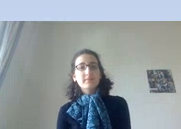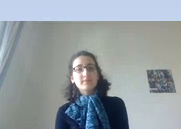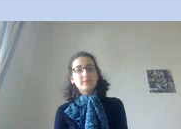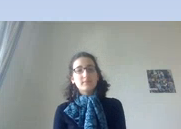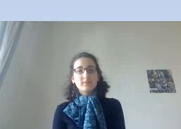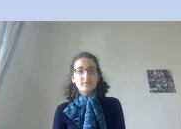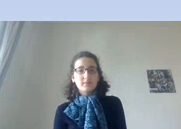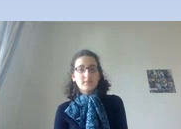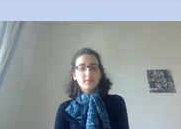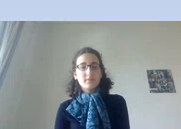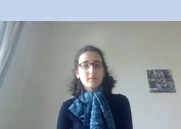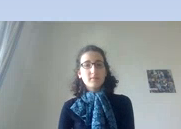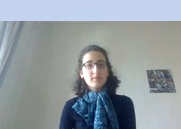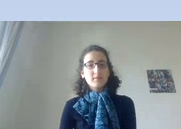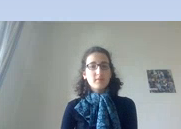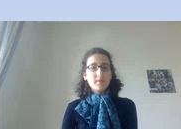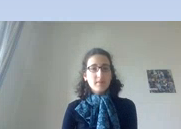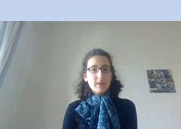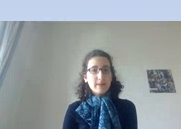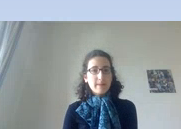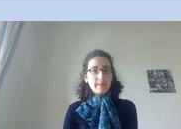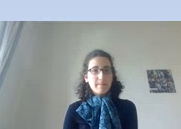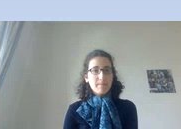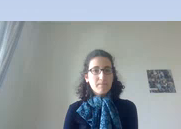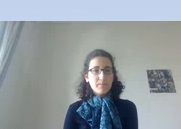she found interesting, and this